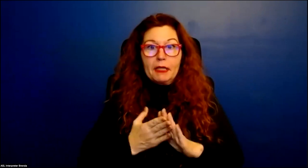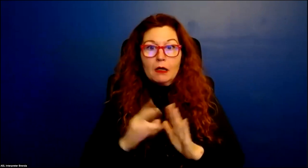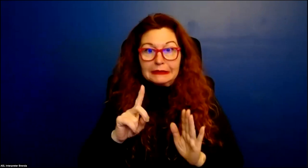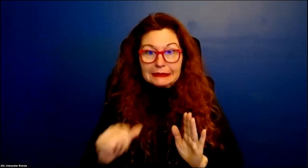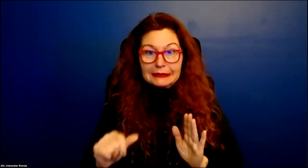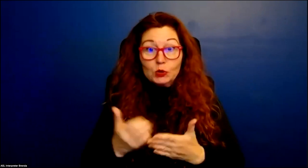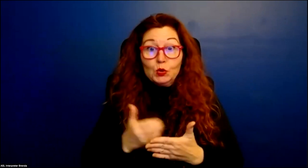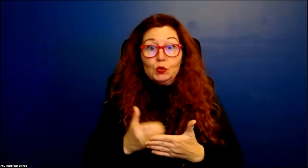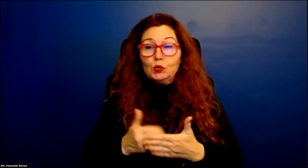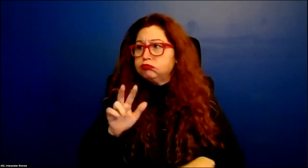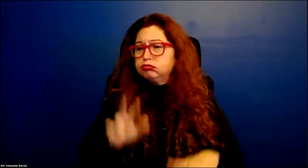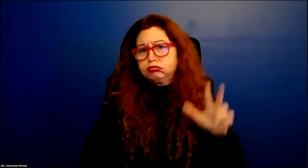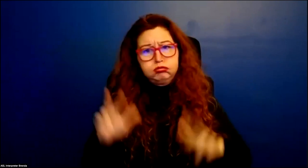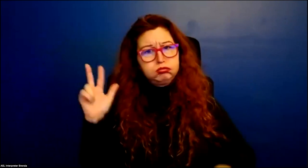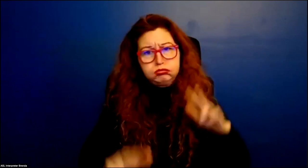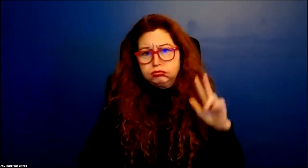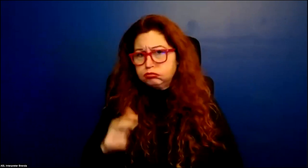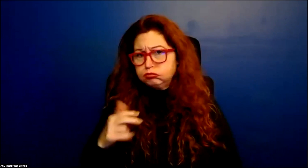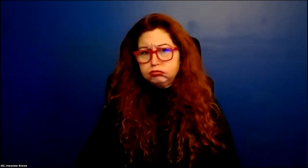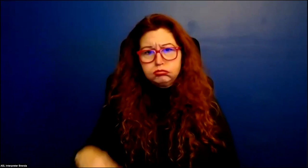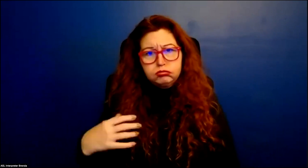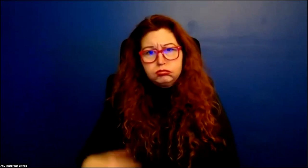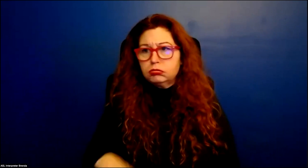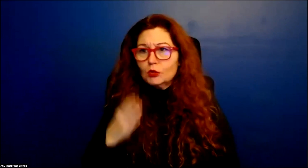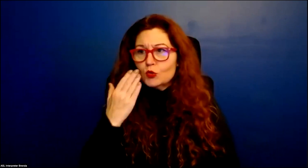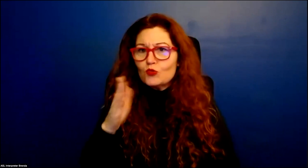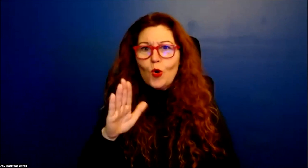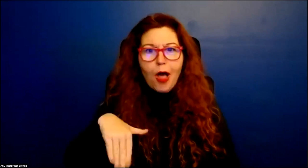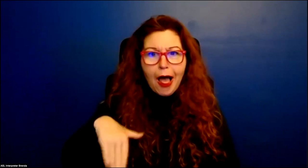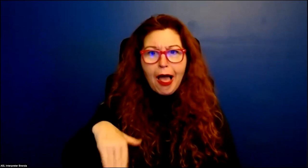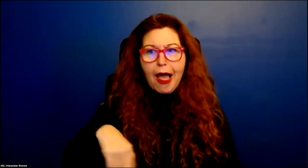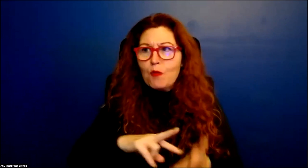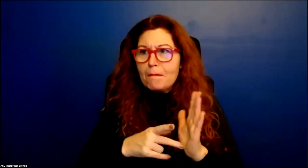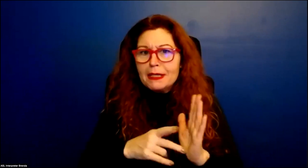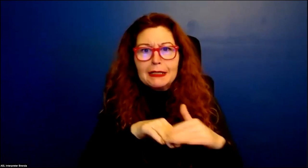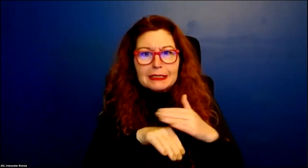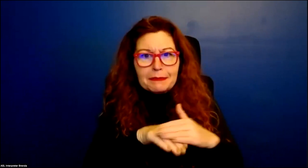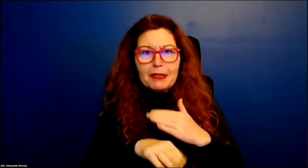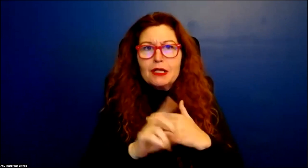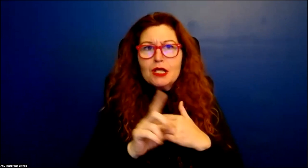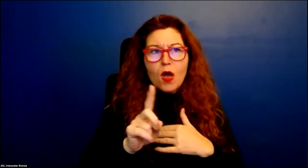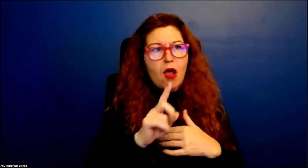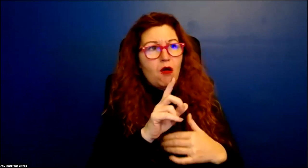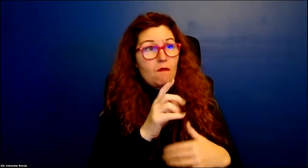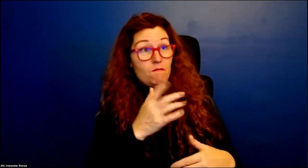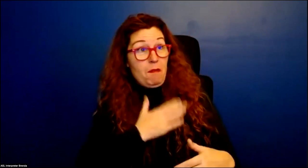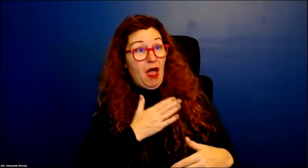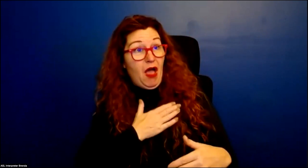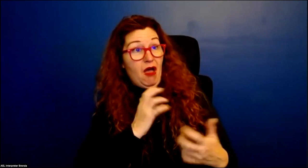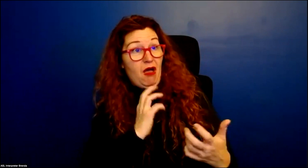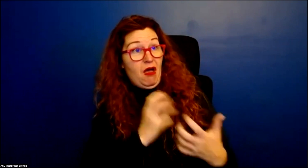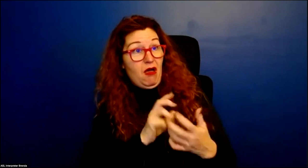of accommodations are out there. So we'll drop a link in the chat. It's JAN,